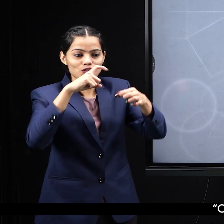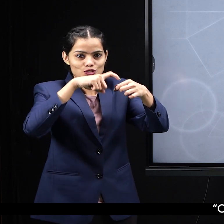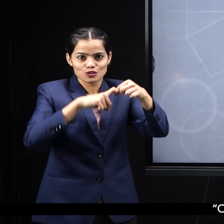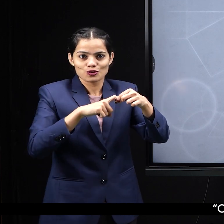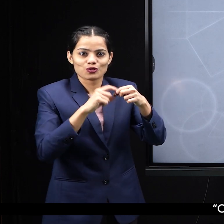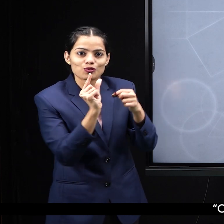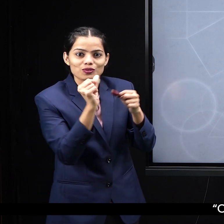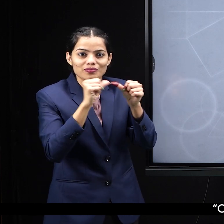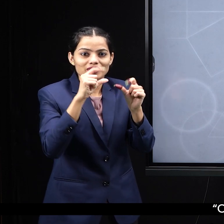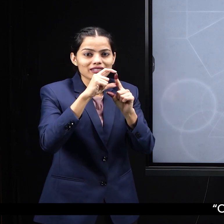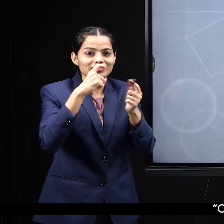cyclic quadrilateral.